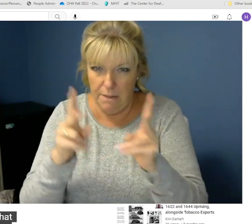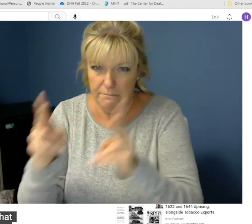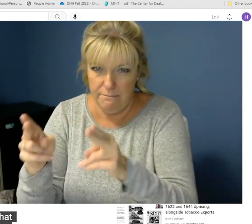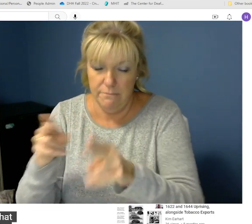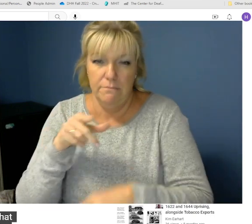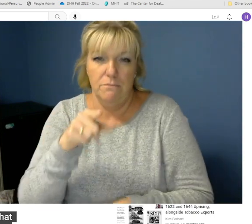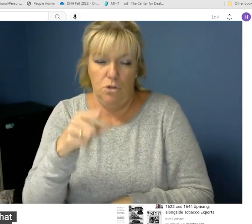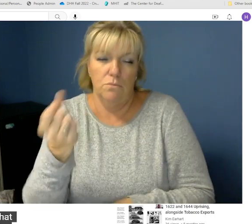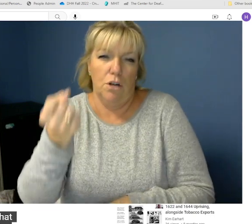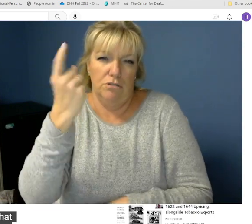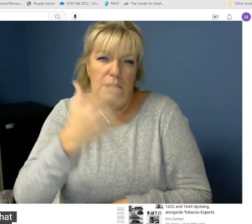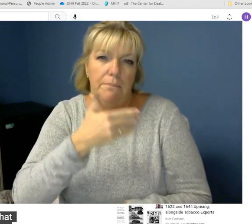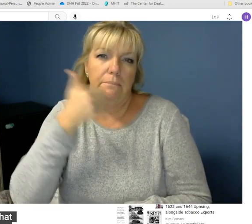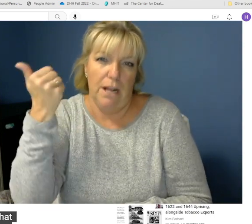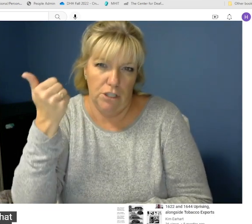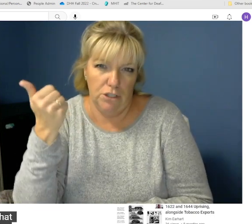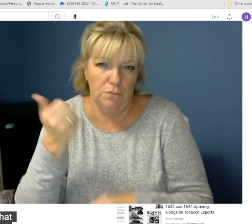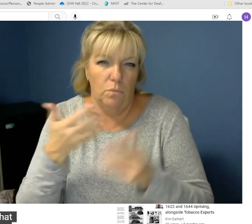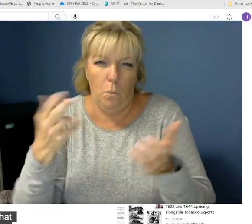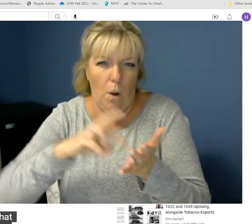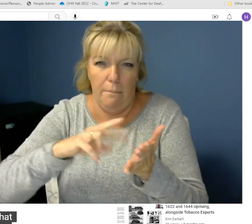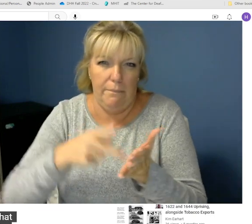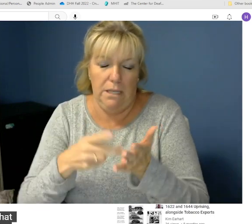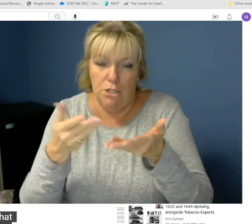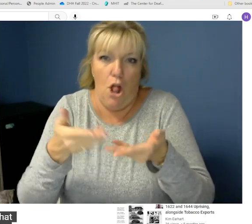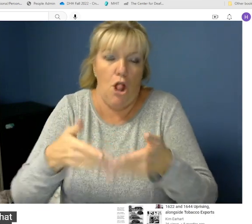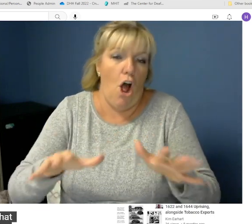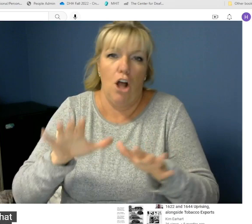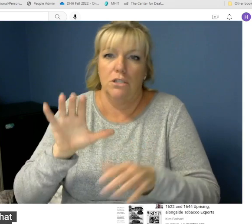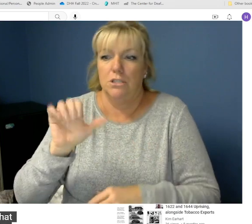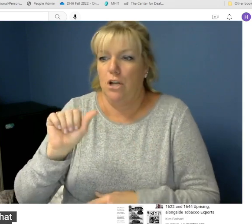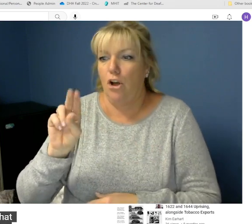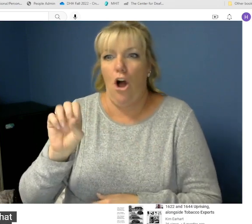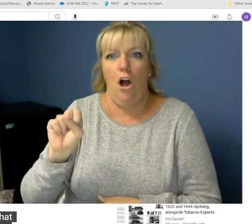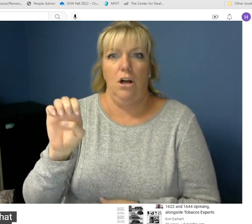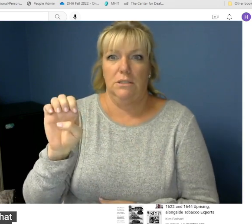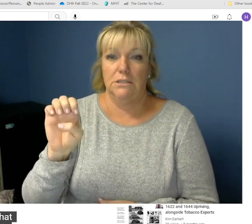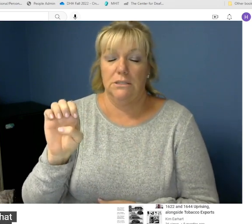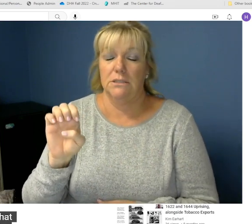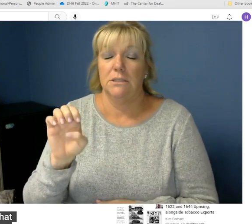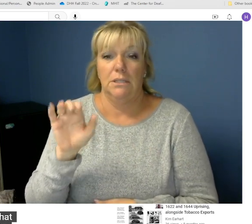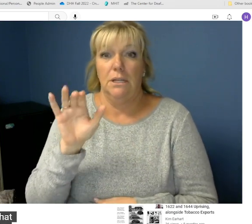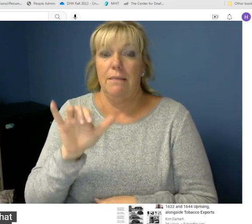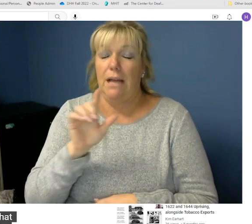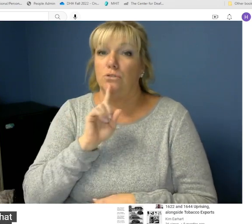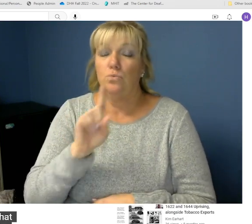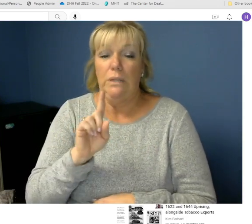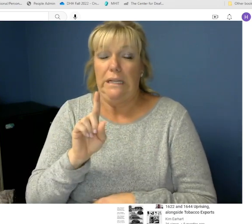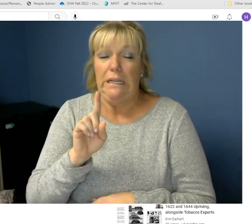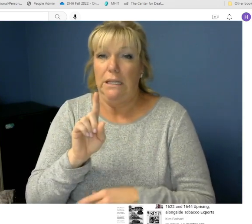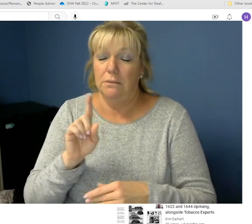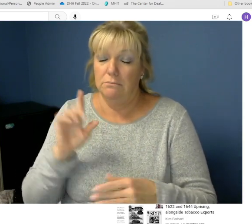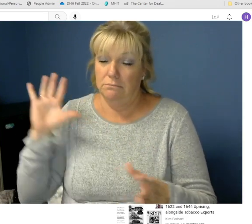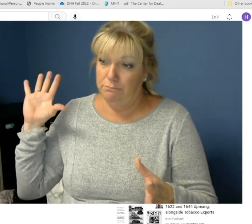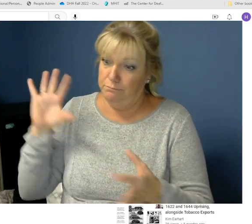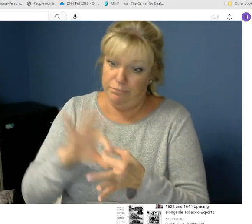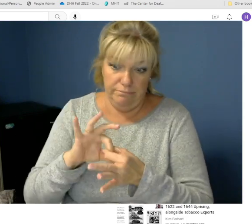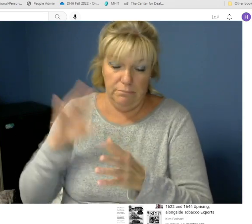have a better understanding of what that is, because it's really a direct connection to